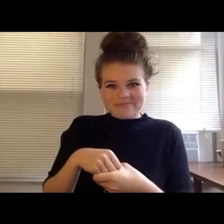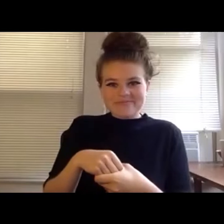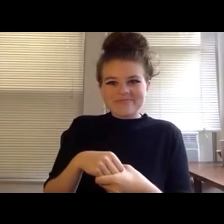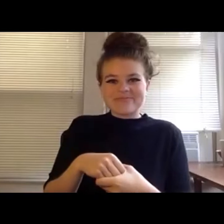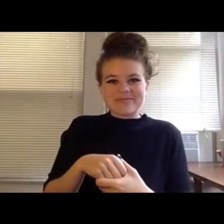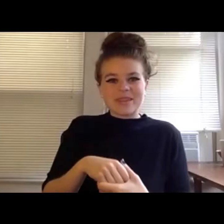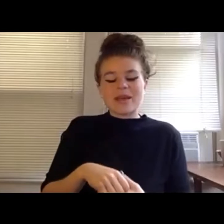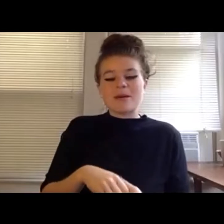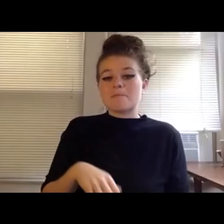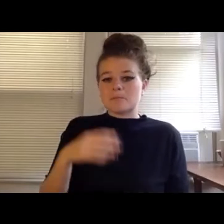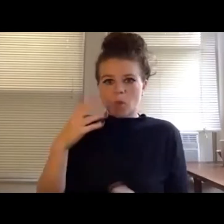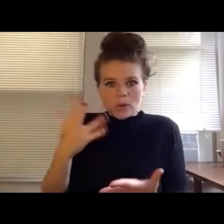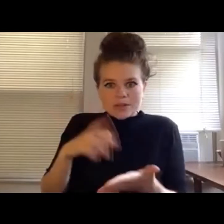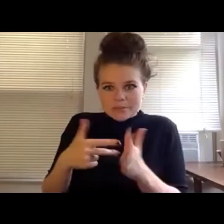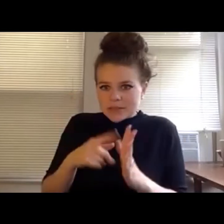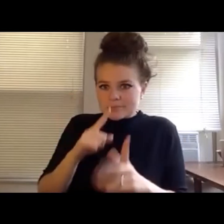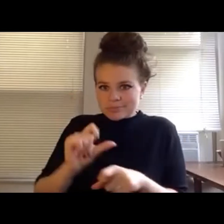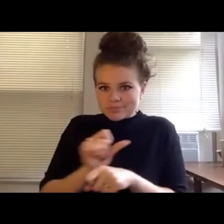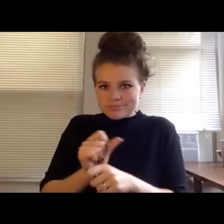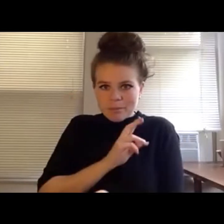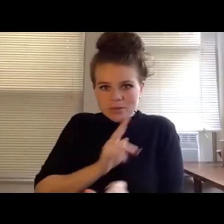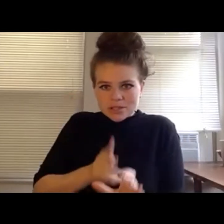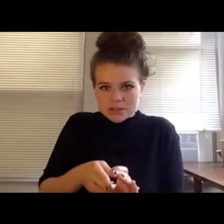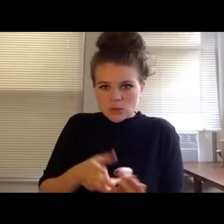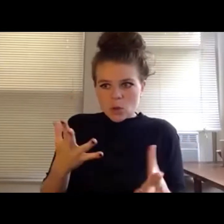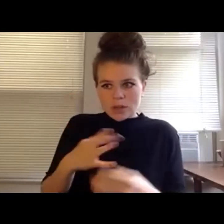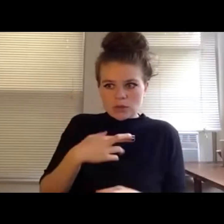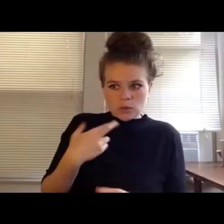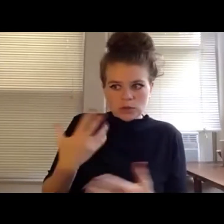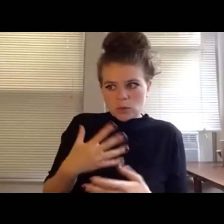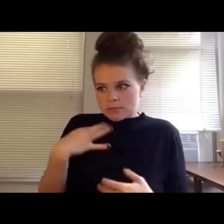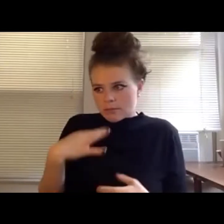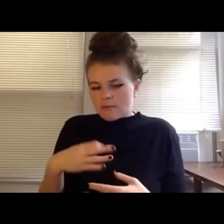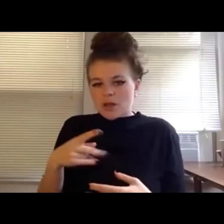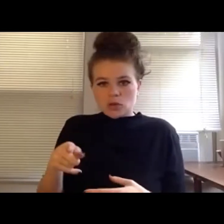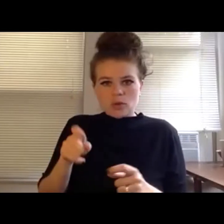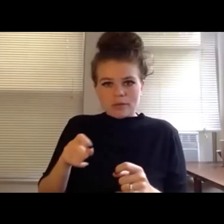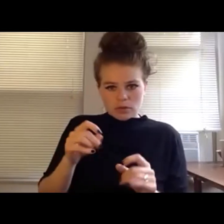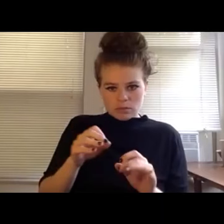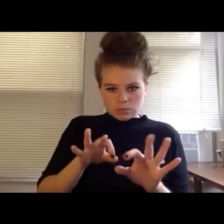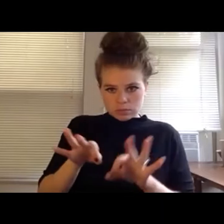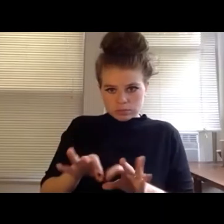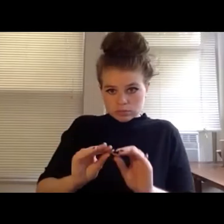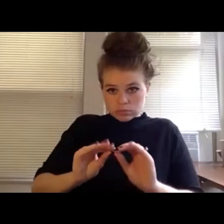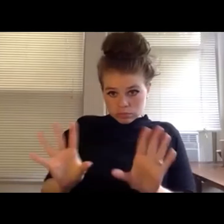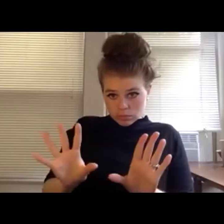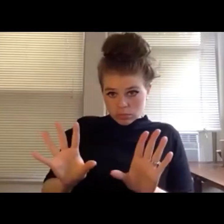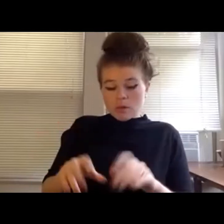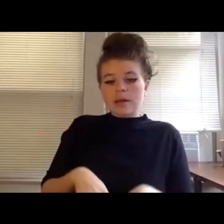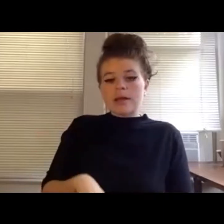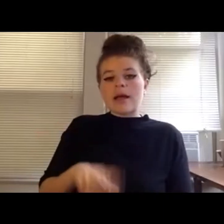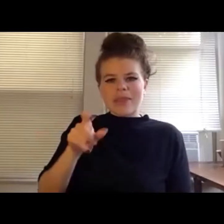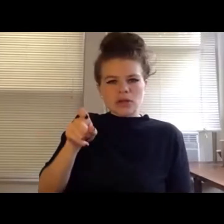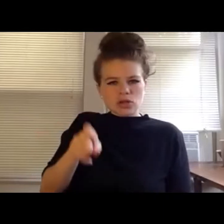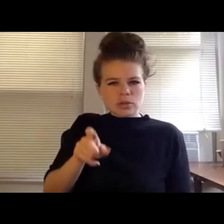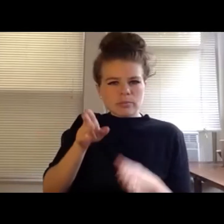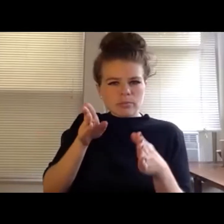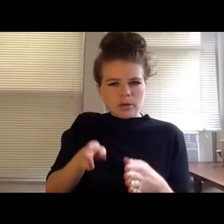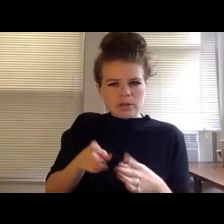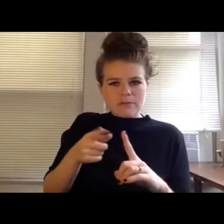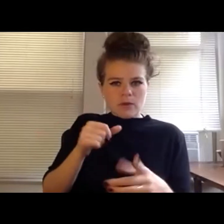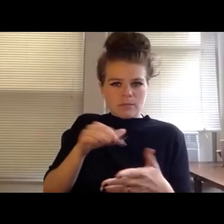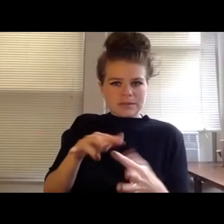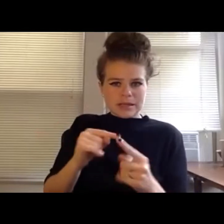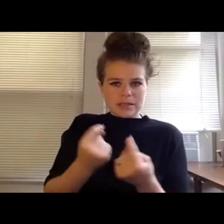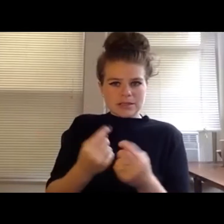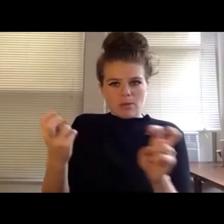by participating into the clinical study, and should be conducted by a member of the study team.